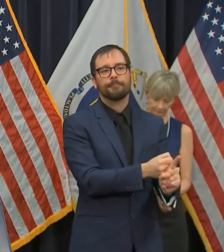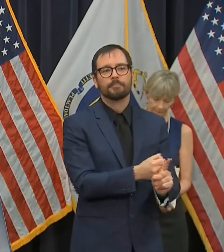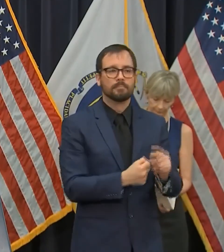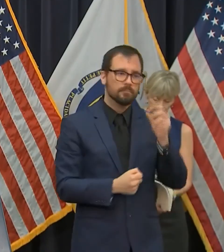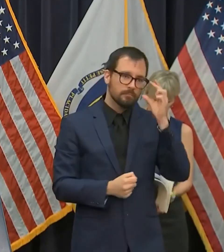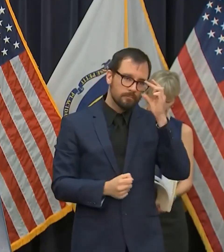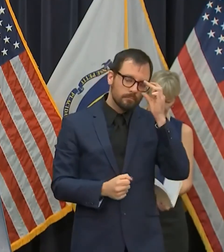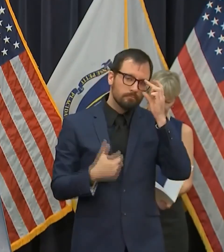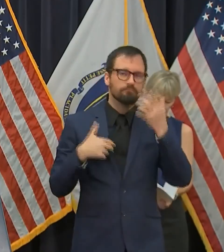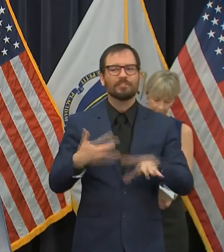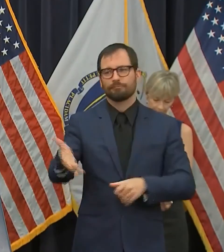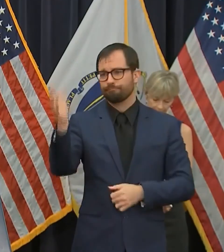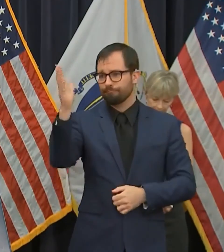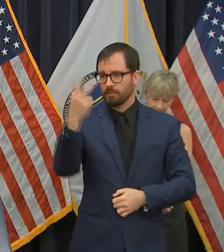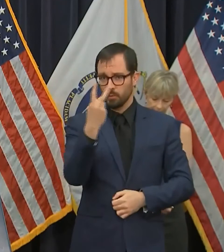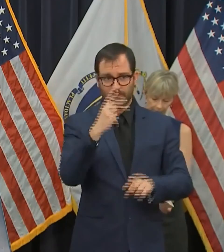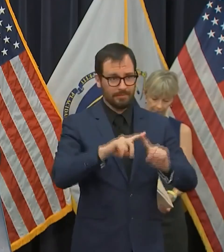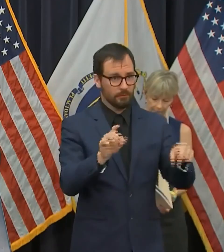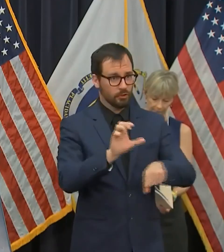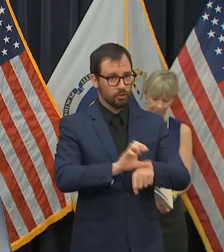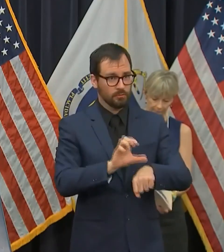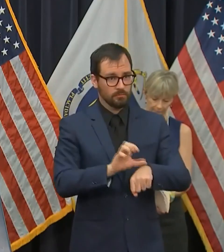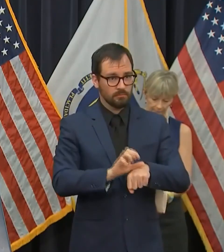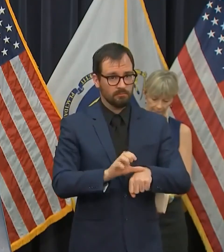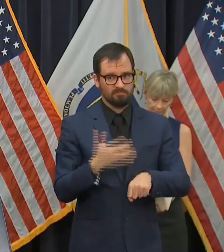at Morning Star Baptist Church over the weekend.